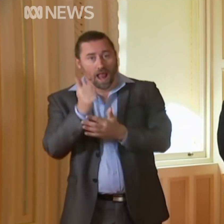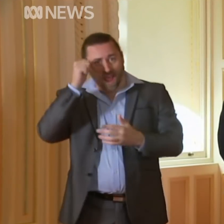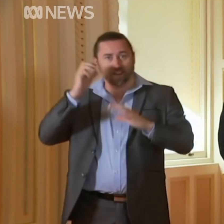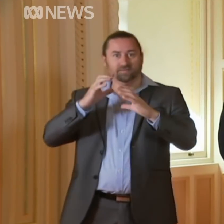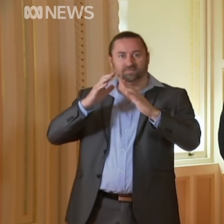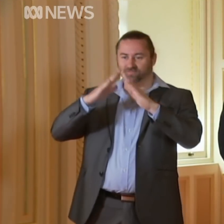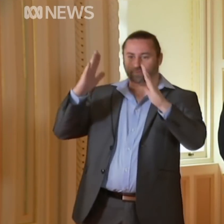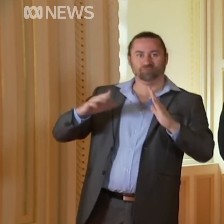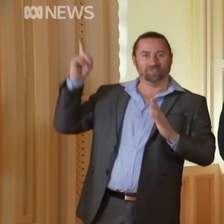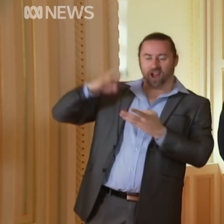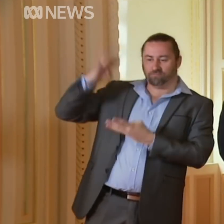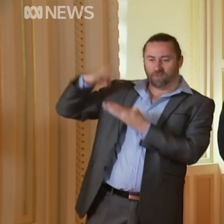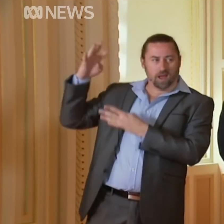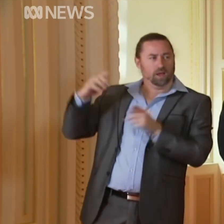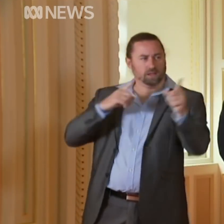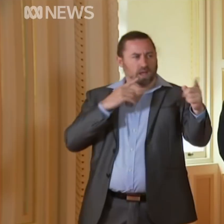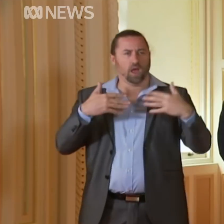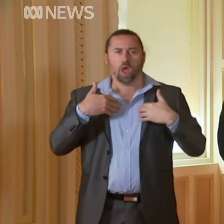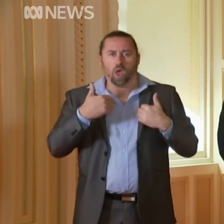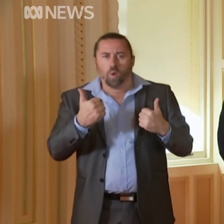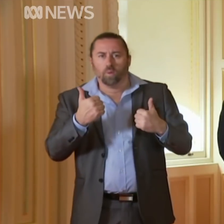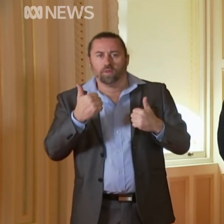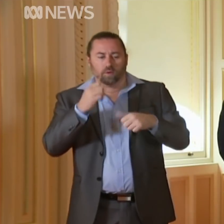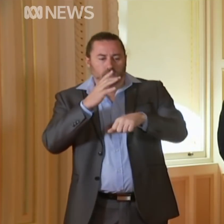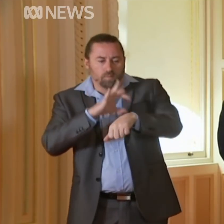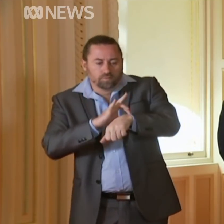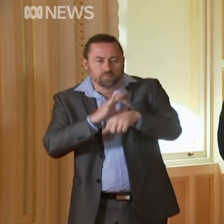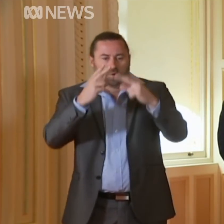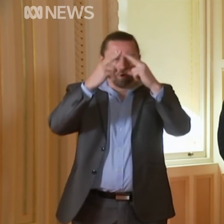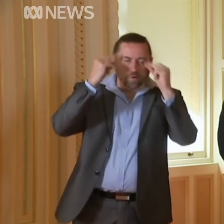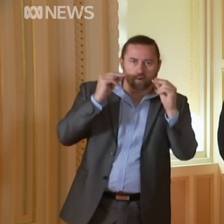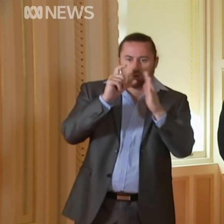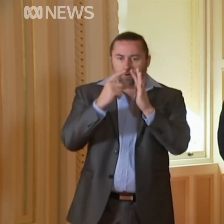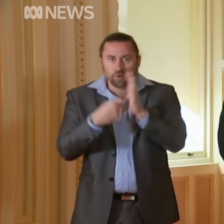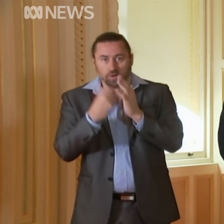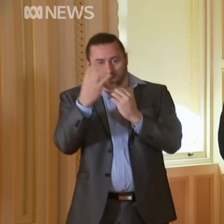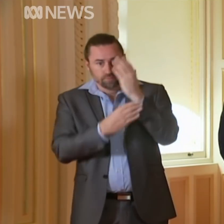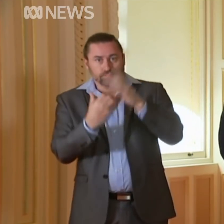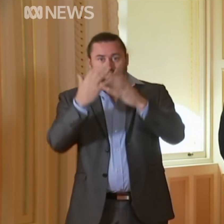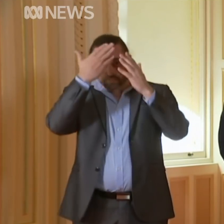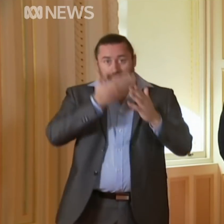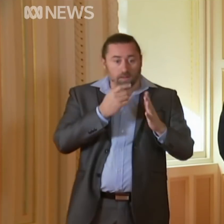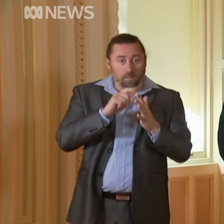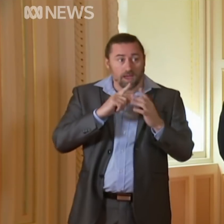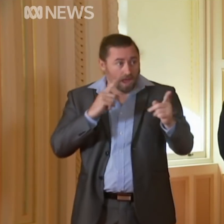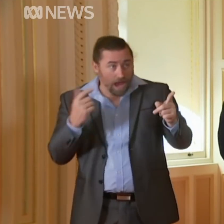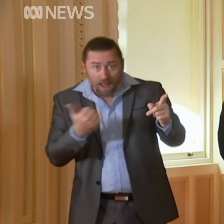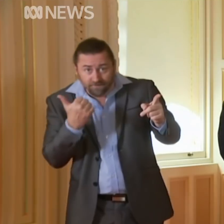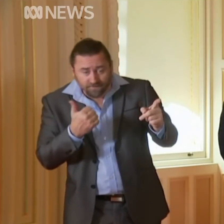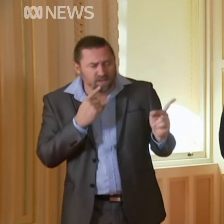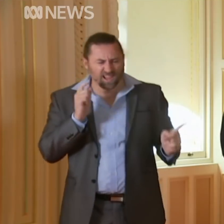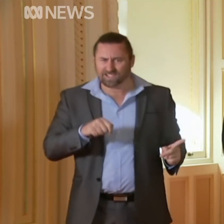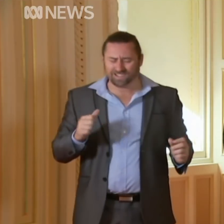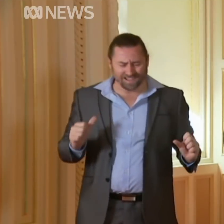health workers across Brisbane Ipswich being instructed to wear full PPE. Will there be enough? Yes, we have more than enough. That's why we've got